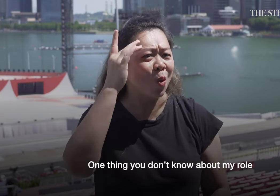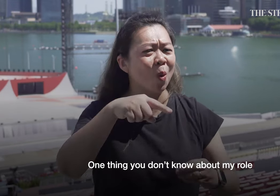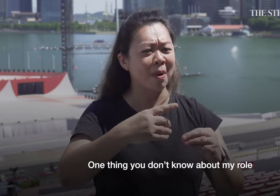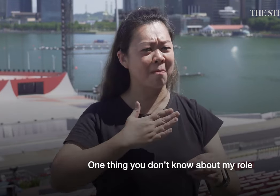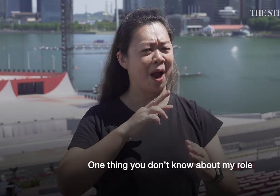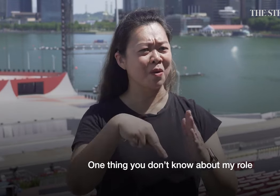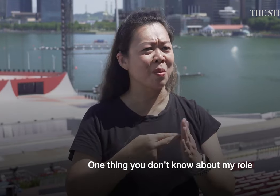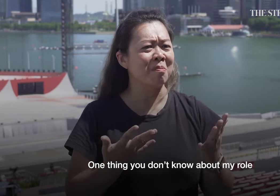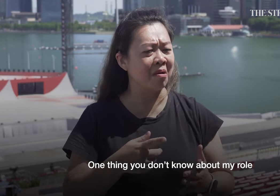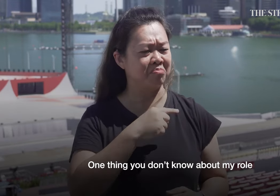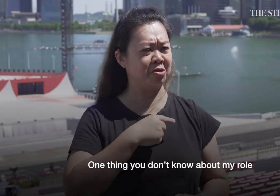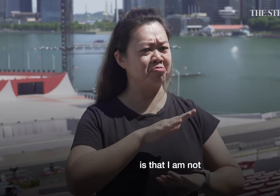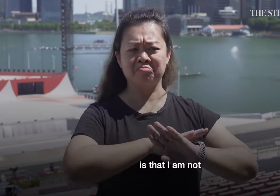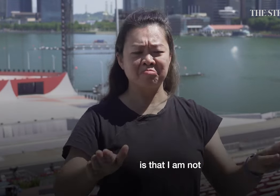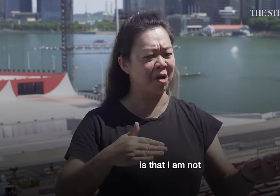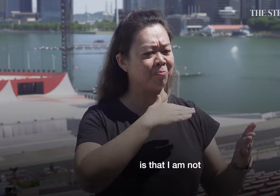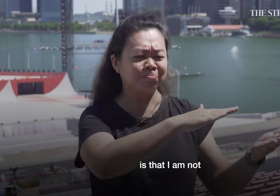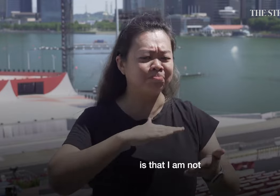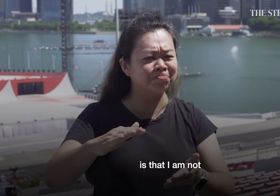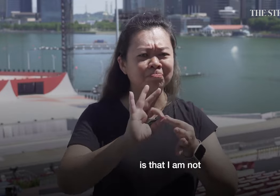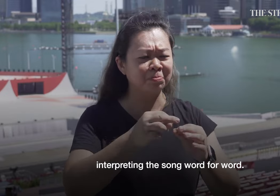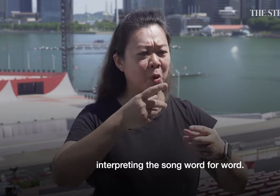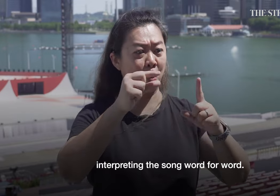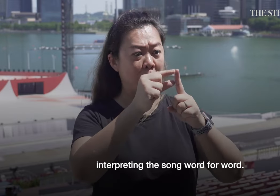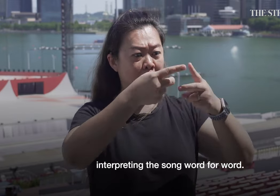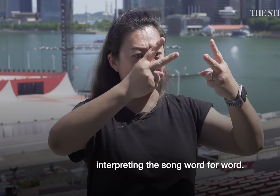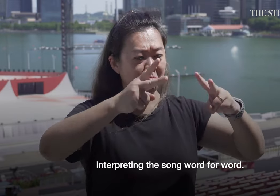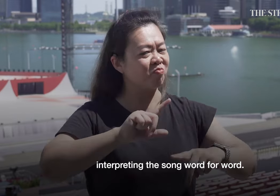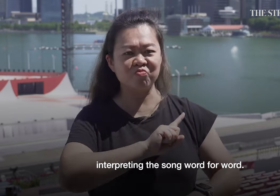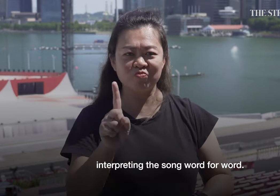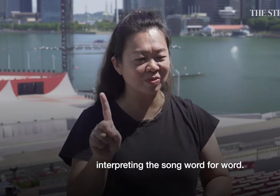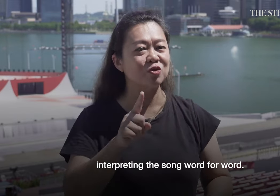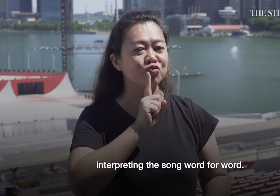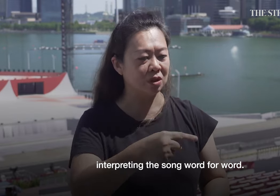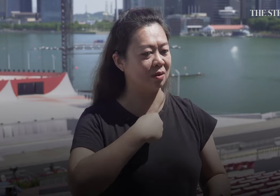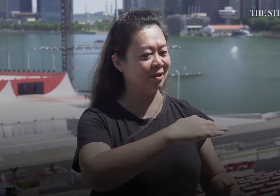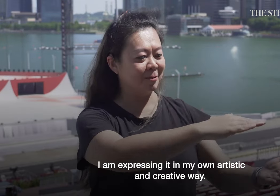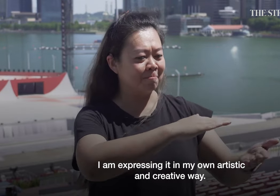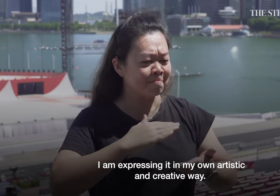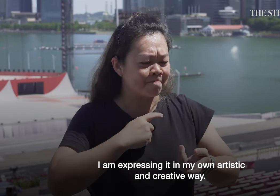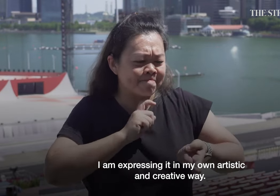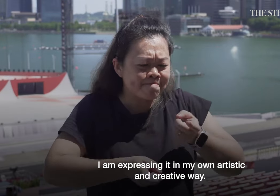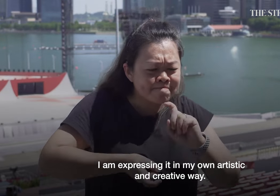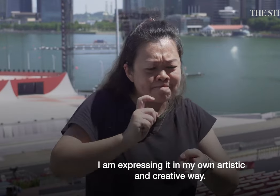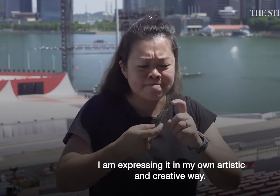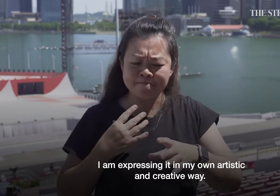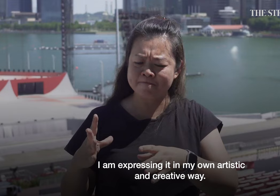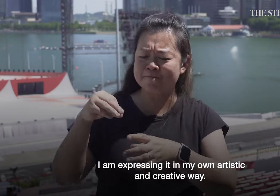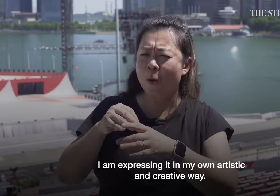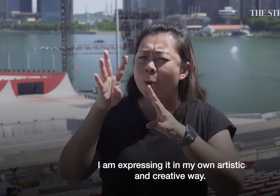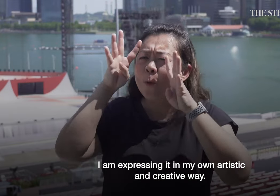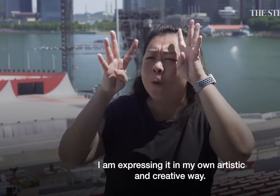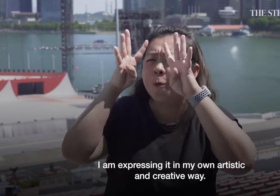One thing you don't know about my role is that I am not interpreting the song word for word. I am expressing it in my